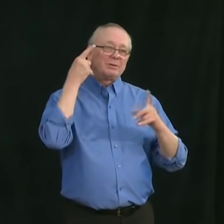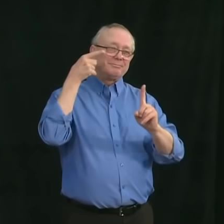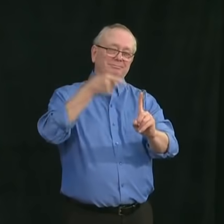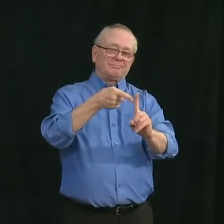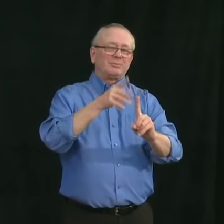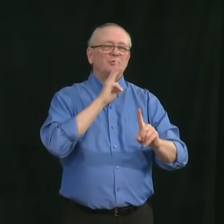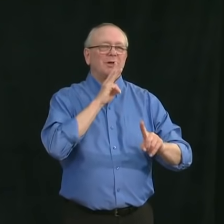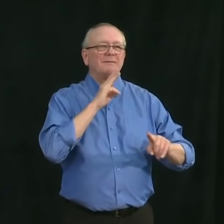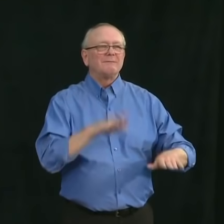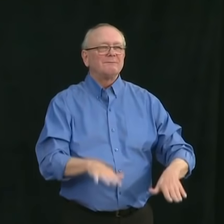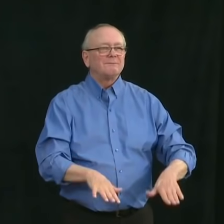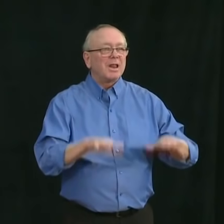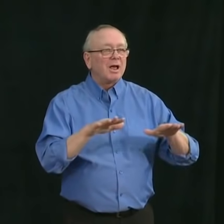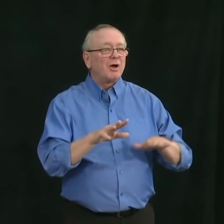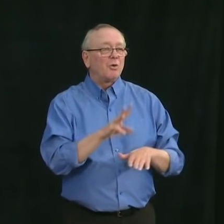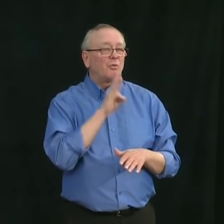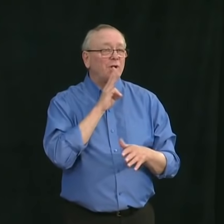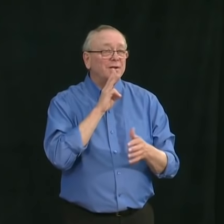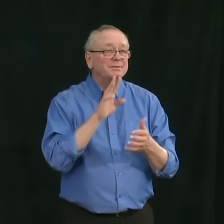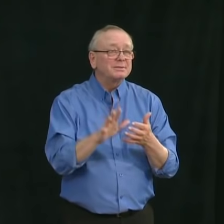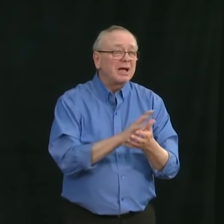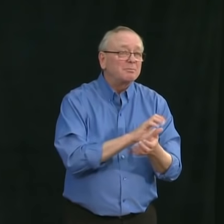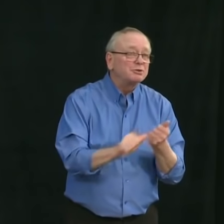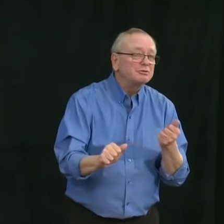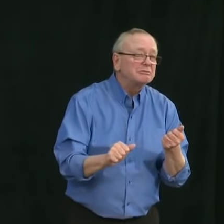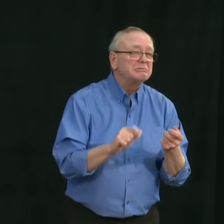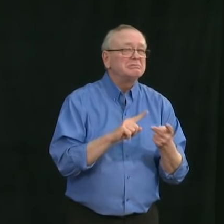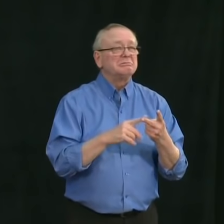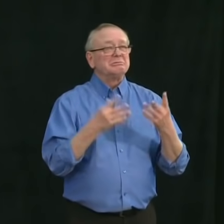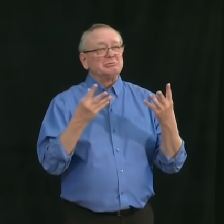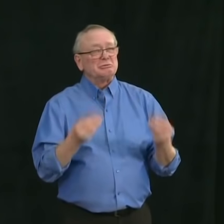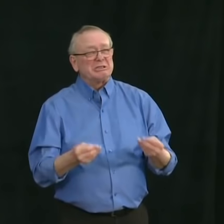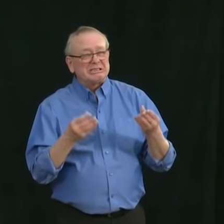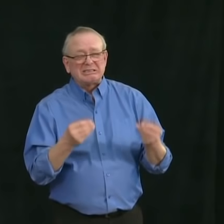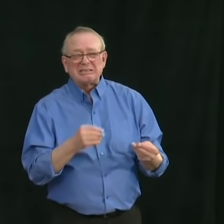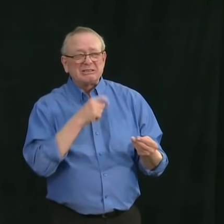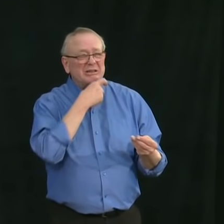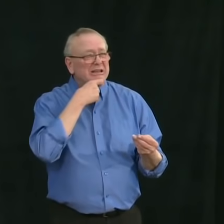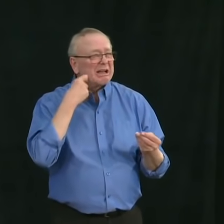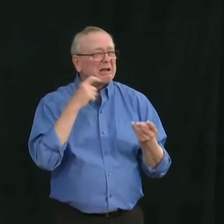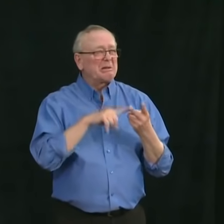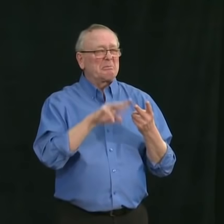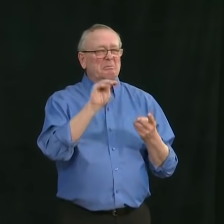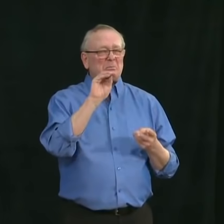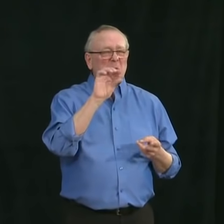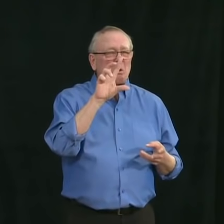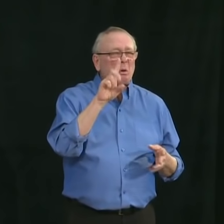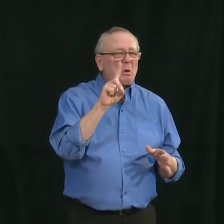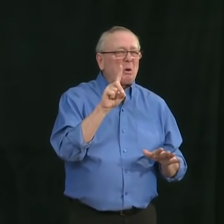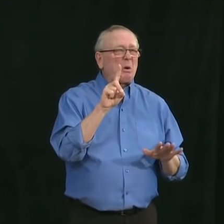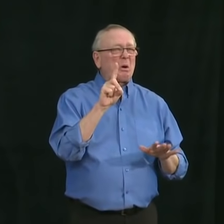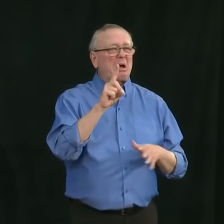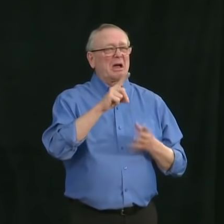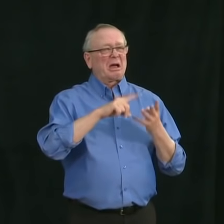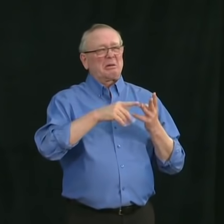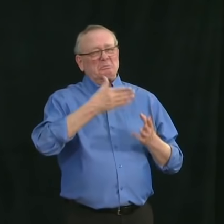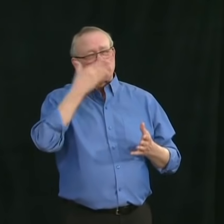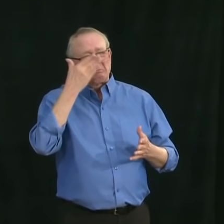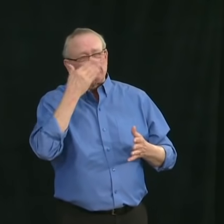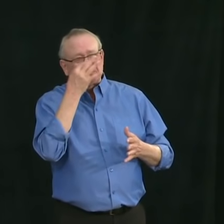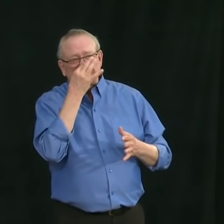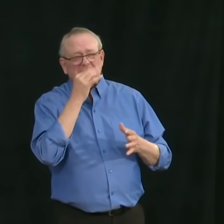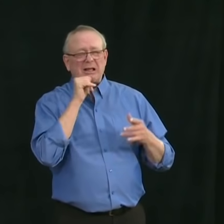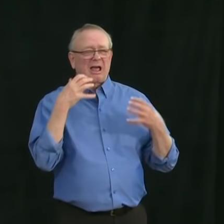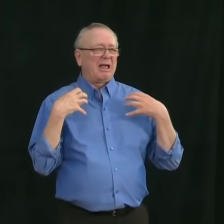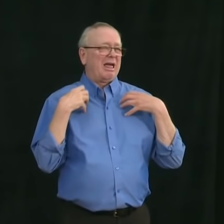damage. Sometimes if something's become damp and hasn't dried out, there can be mold and issues with mold. There can be issues depending on the nature